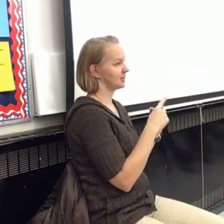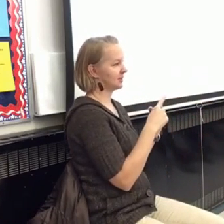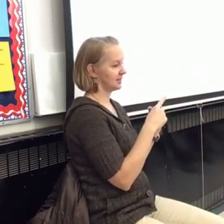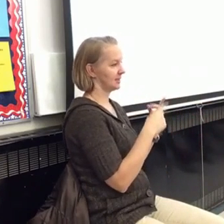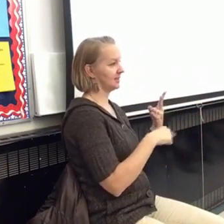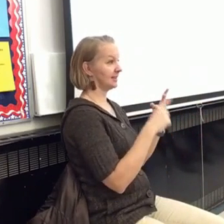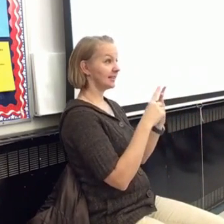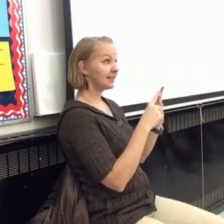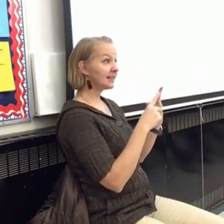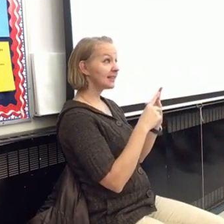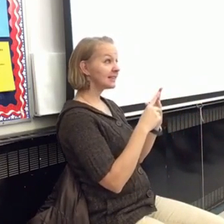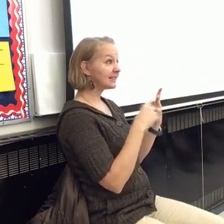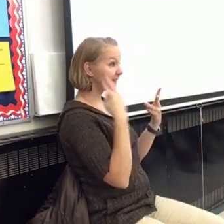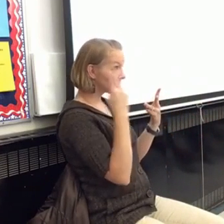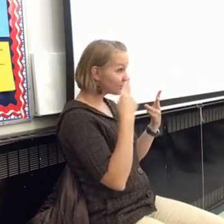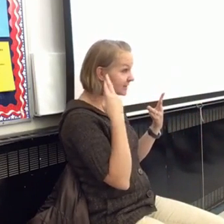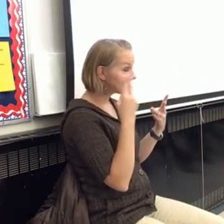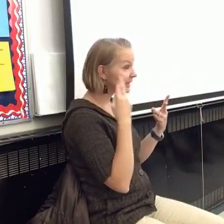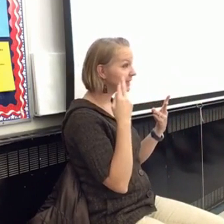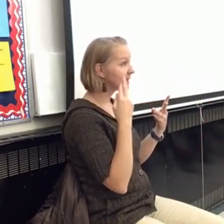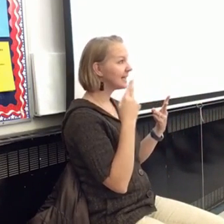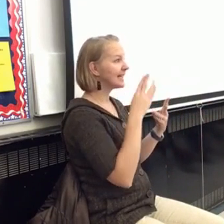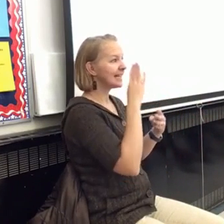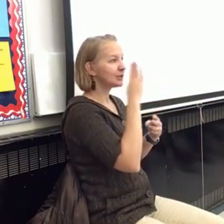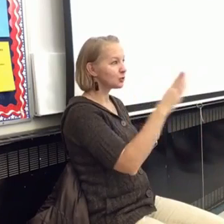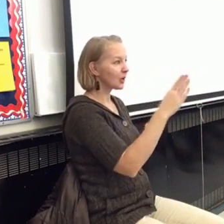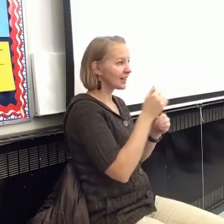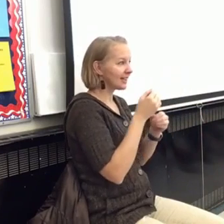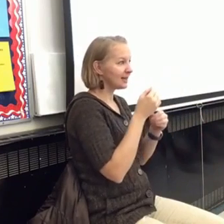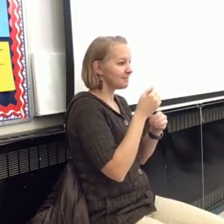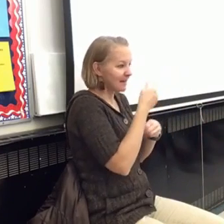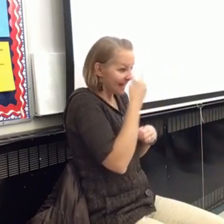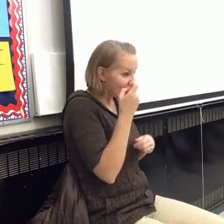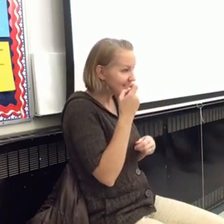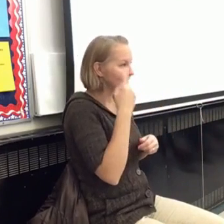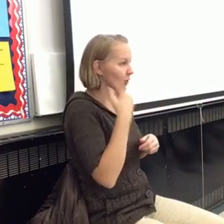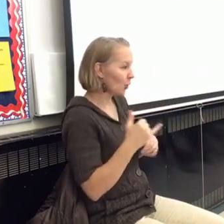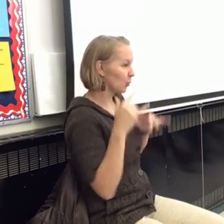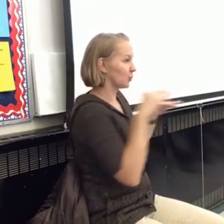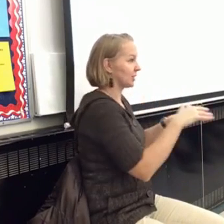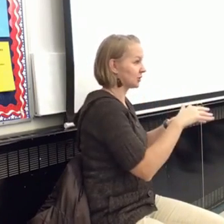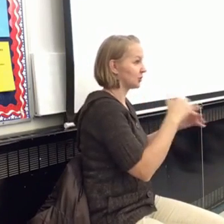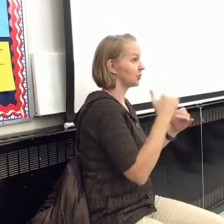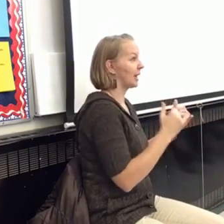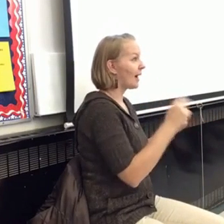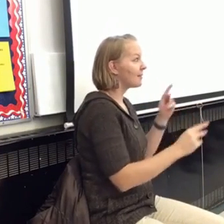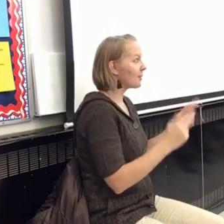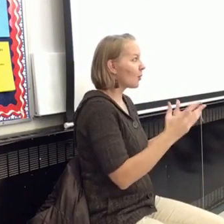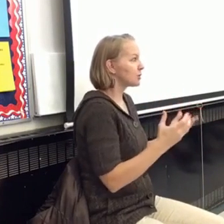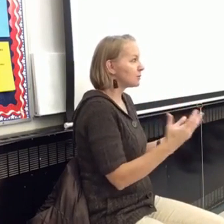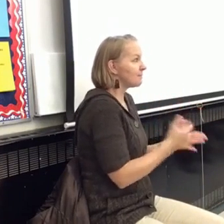Now the second cause directly is because of the gold rush. The reason why is because now people want to be able to